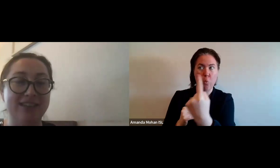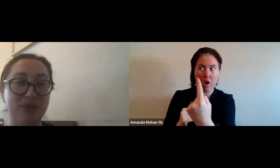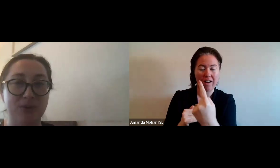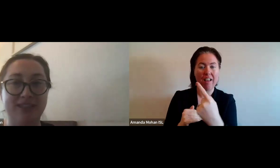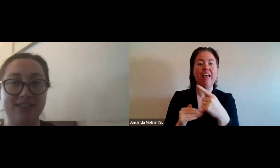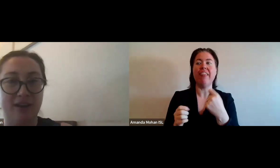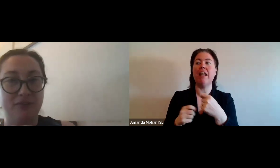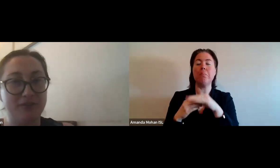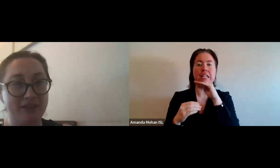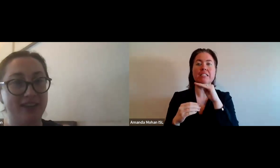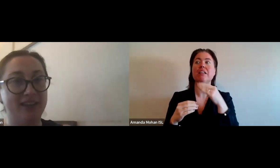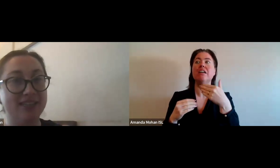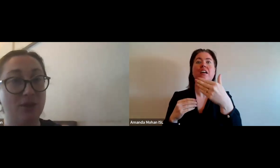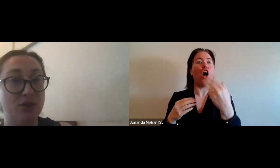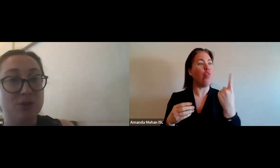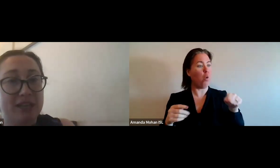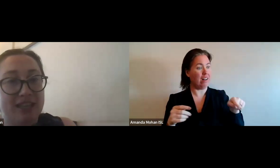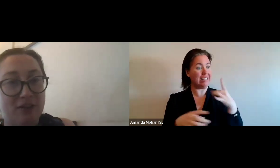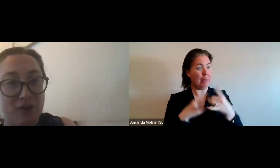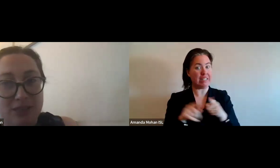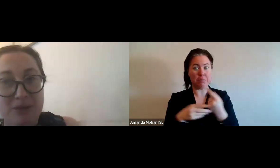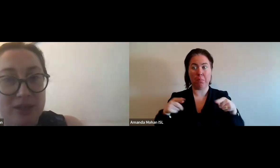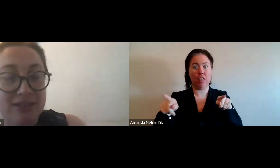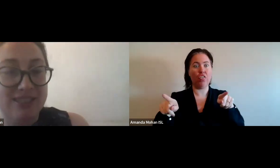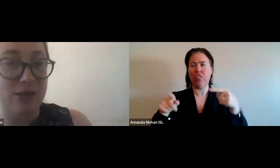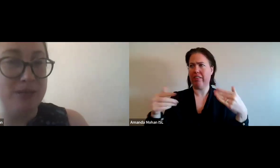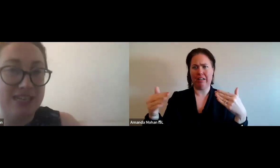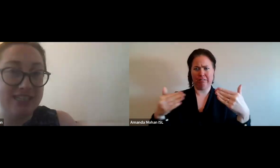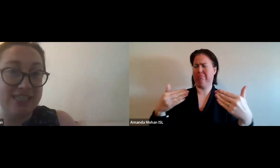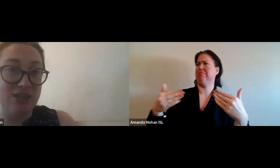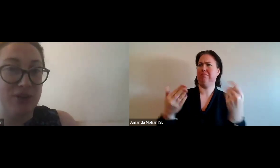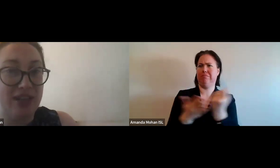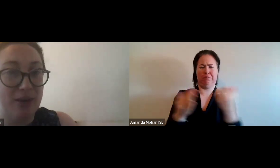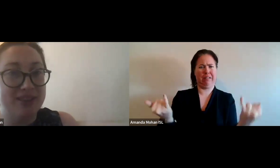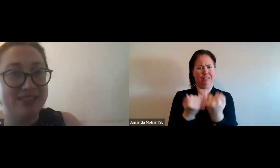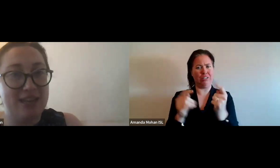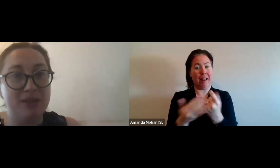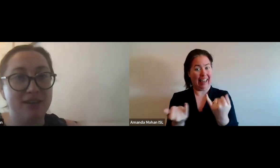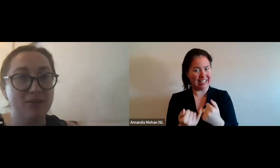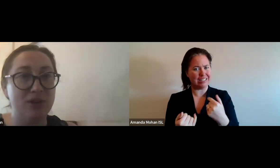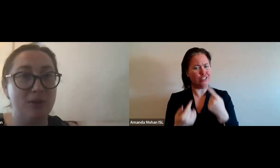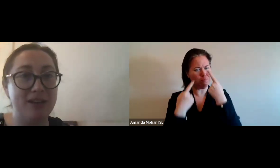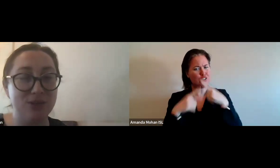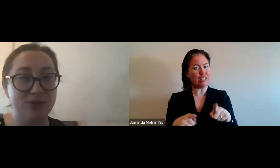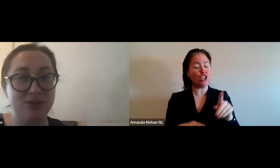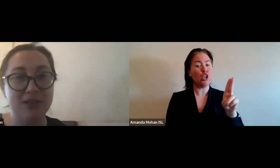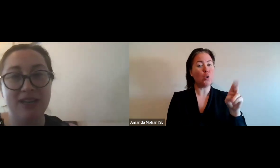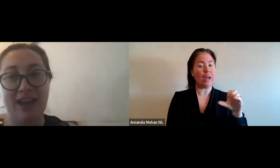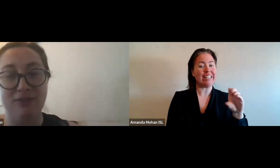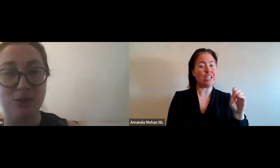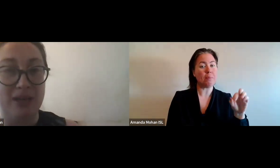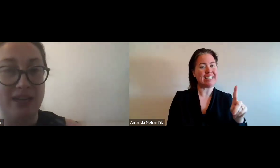clash. So it's kind of, it's unusual, I think, for us to be doing CRPD and CEDAW now in the same year. We normally